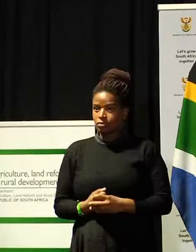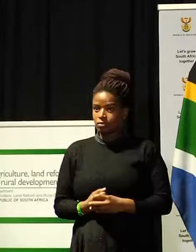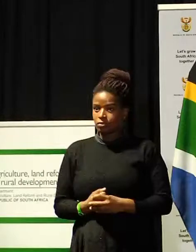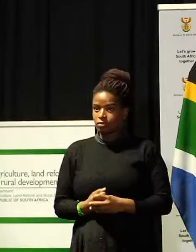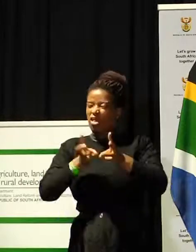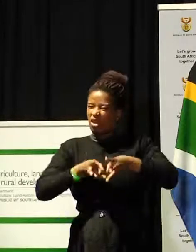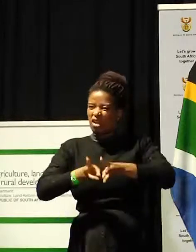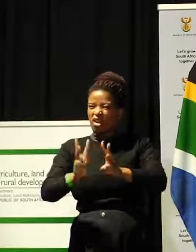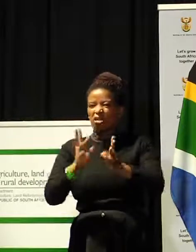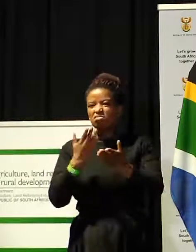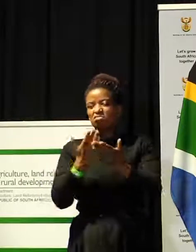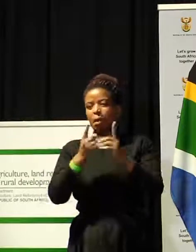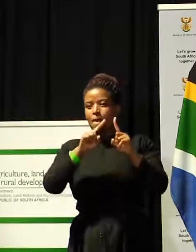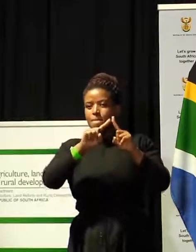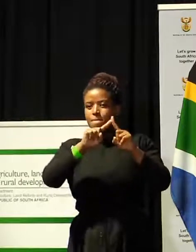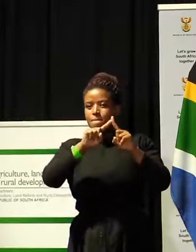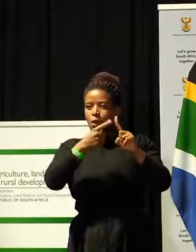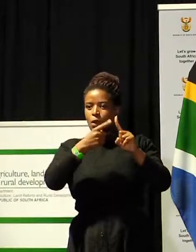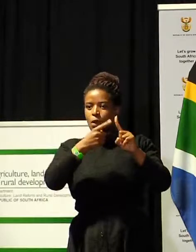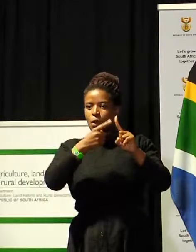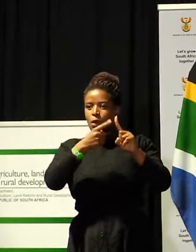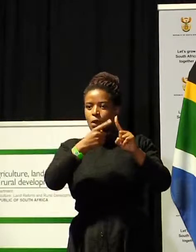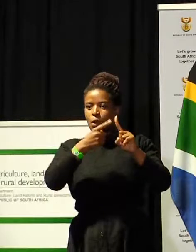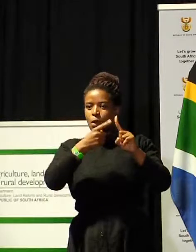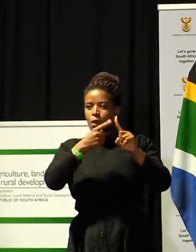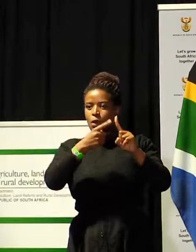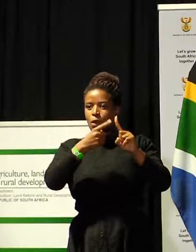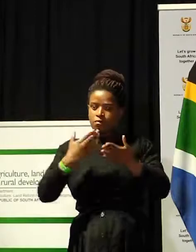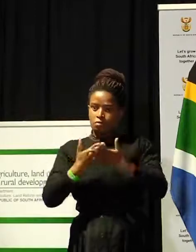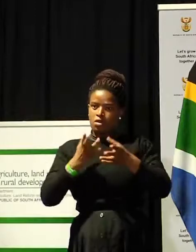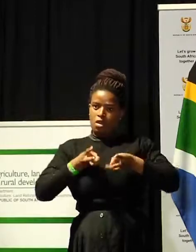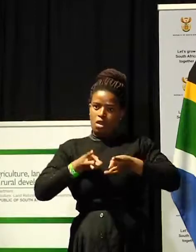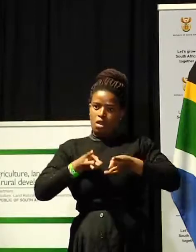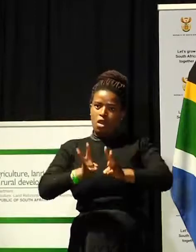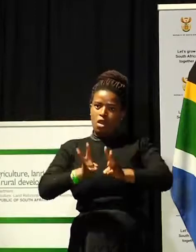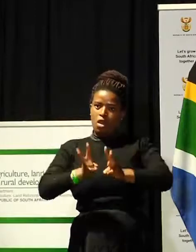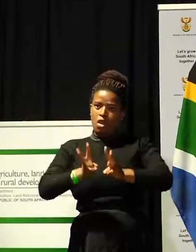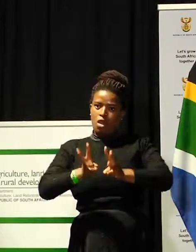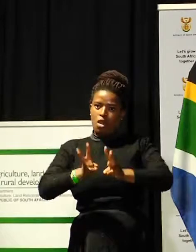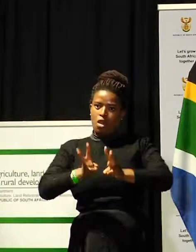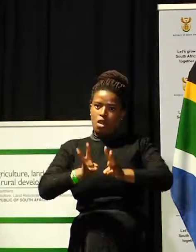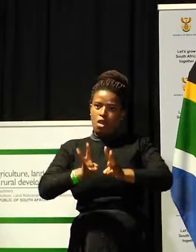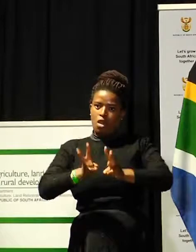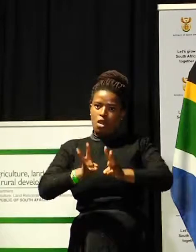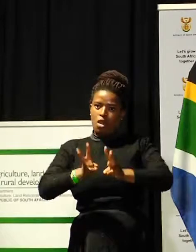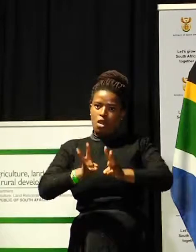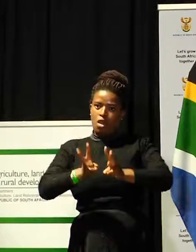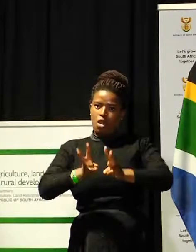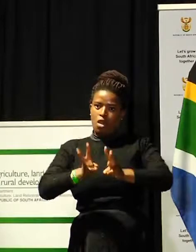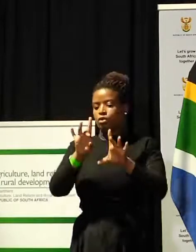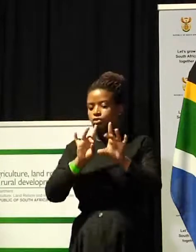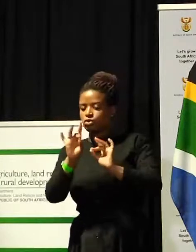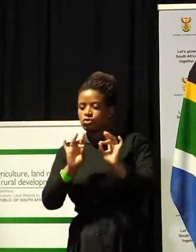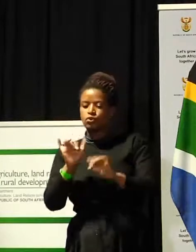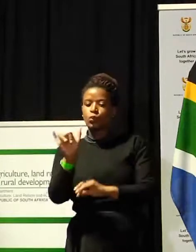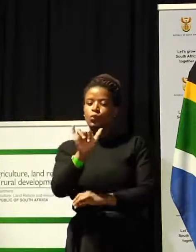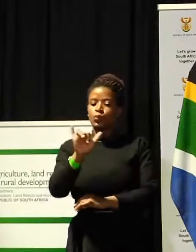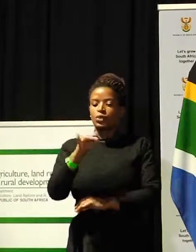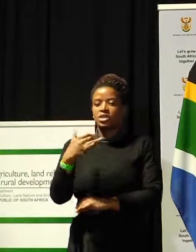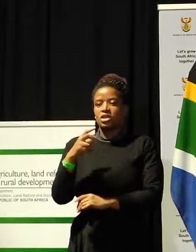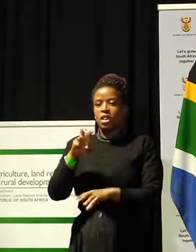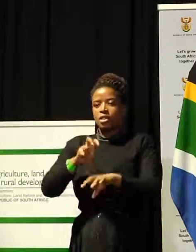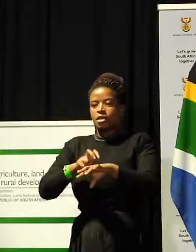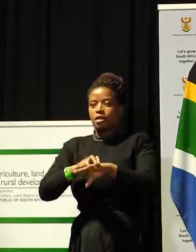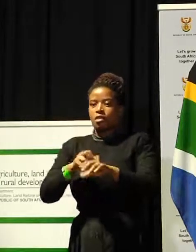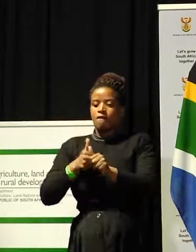options, so that we don't have one size fits all, options to choose which one to